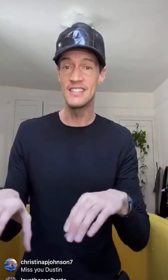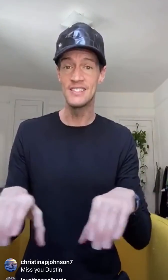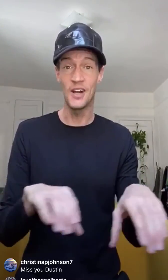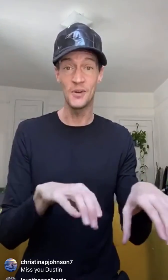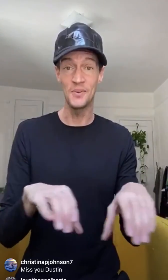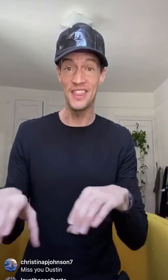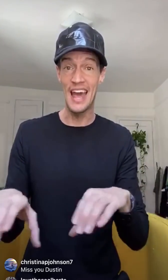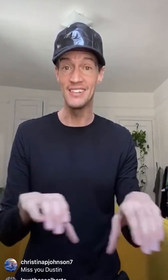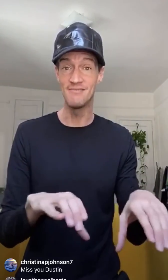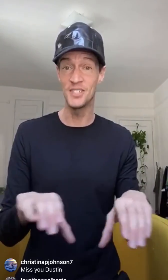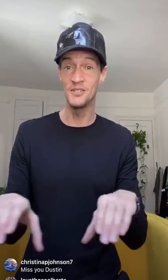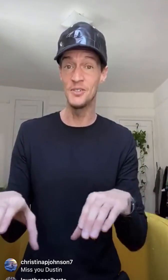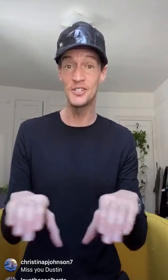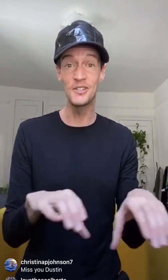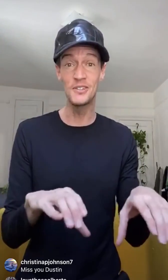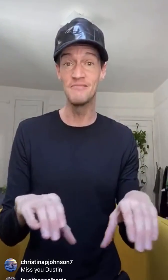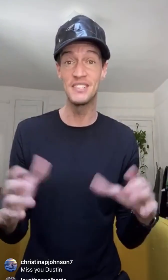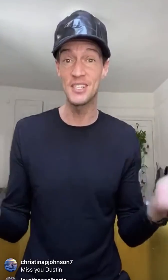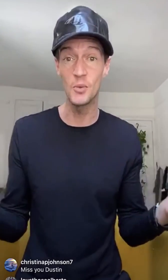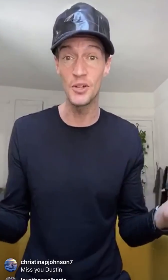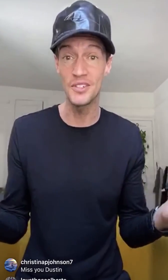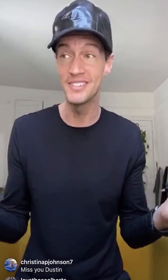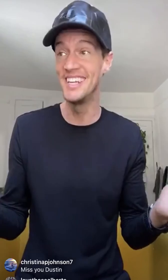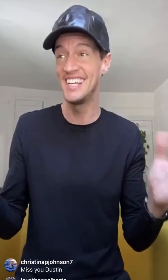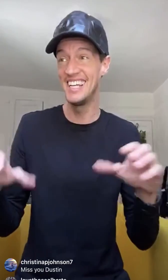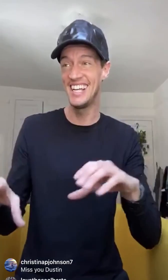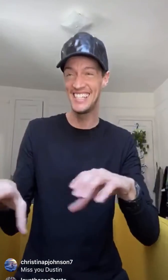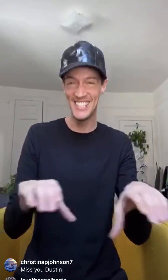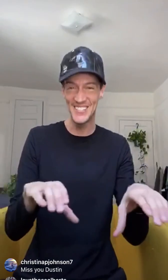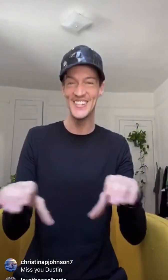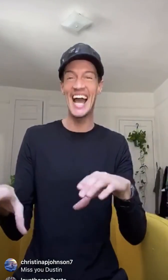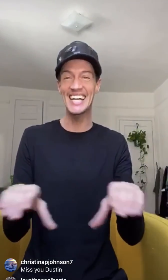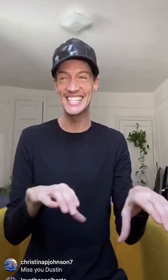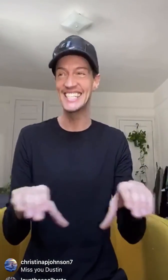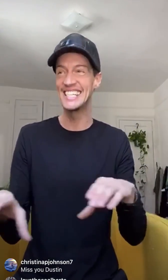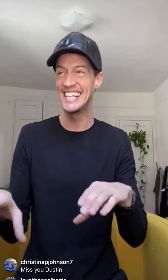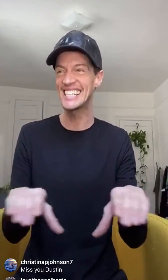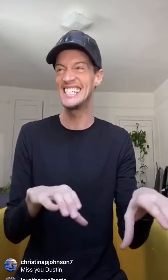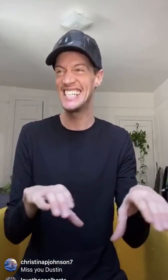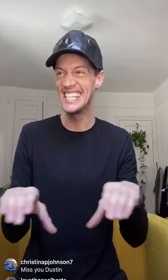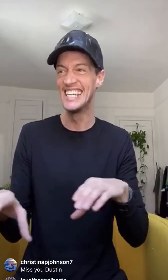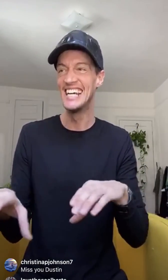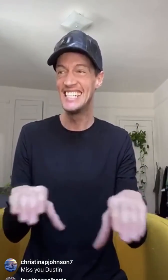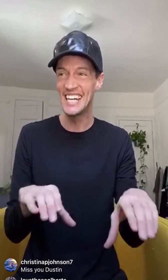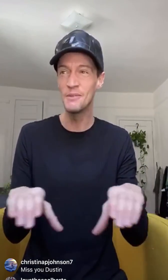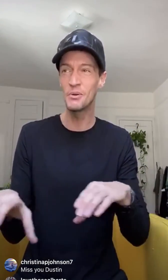this. So this is do, perform, action, deed, done,